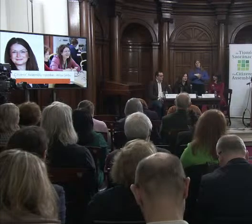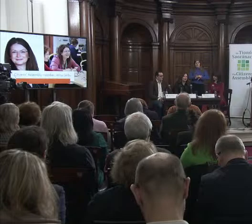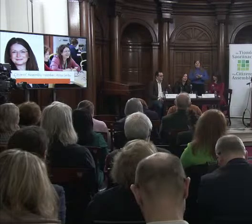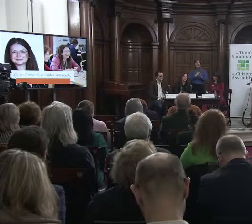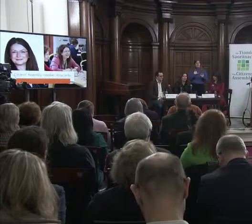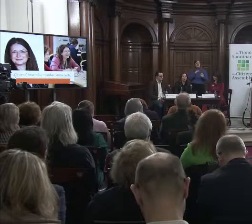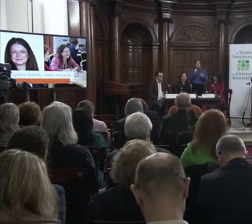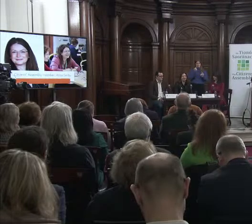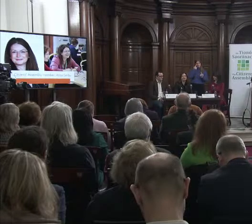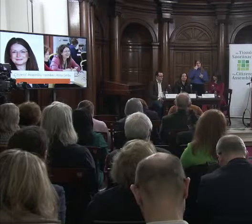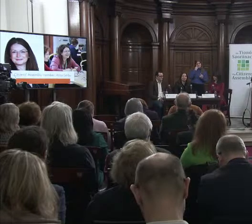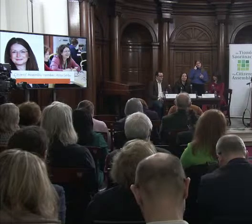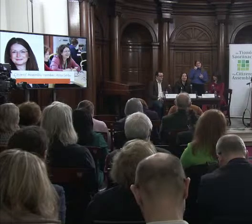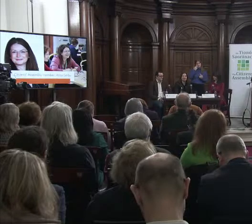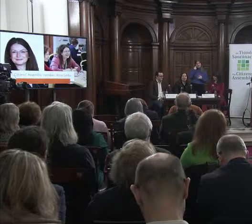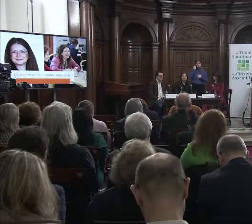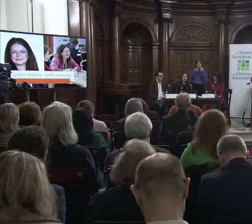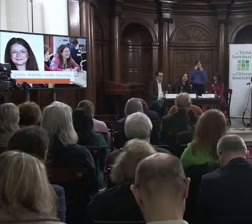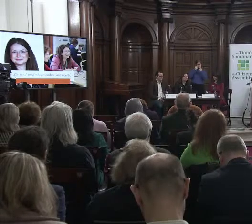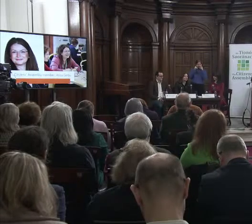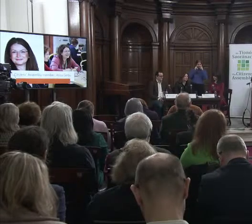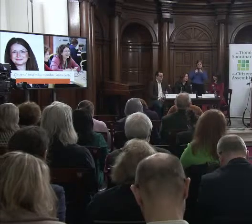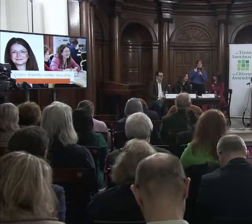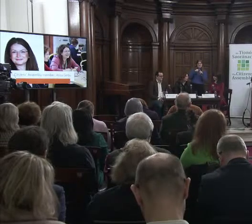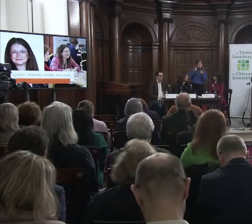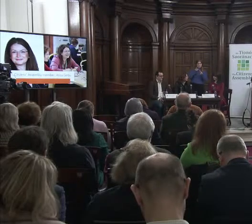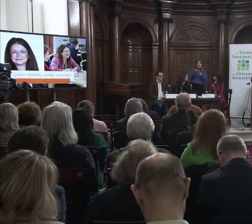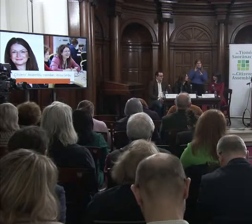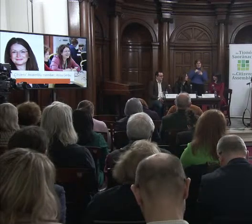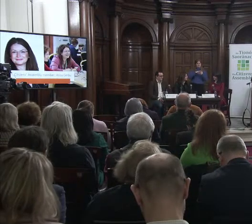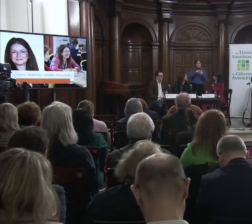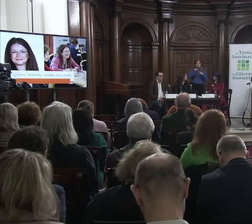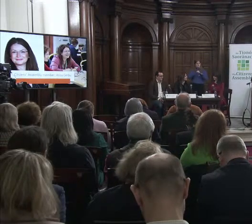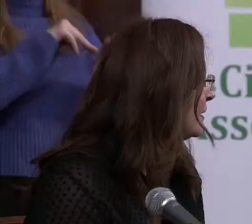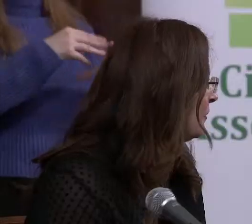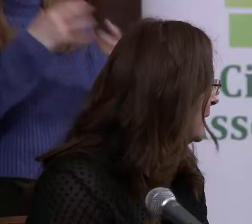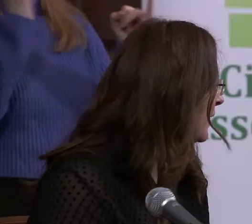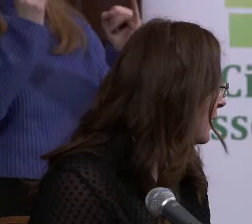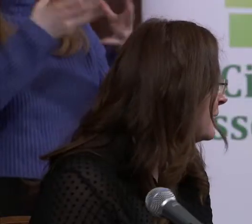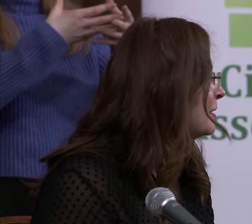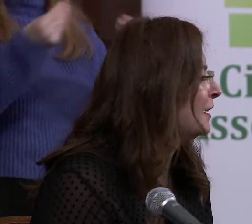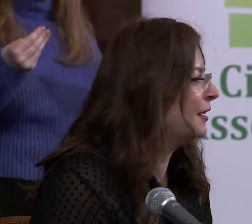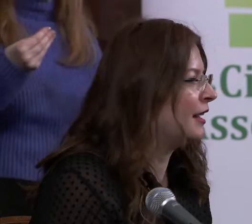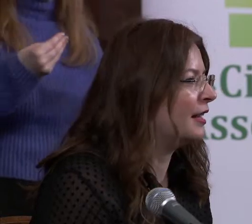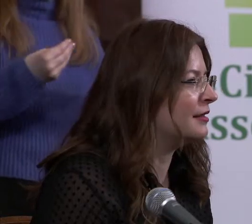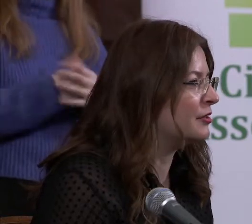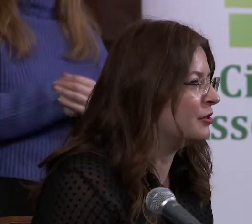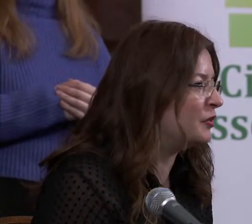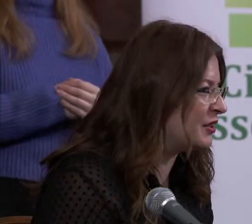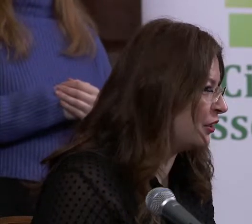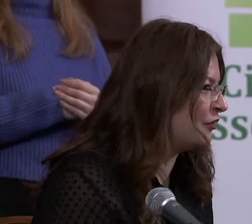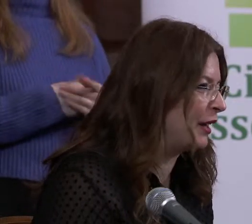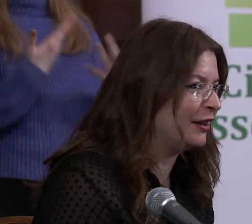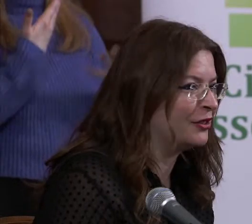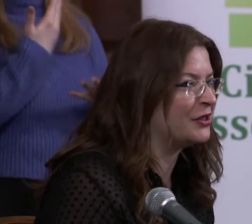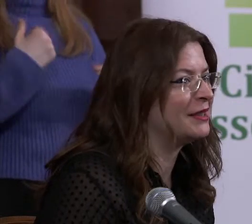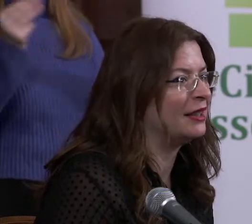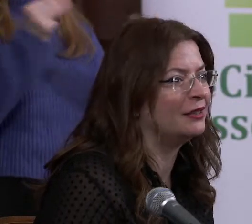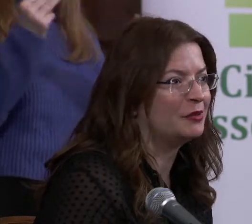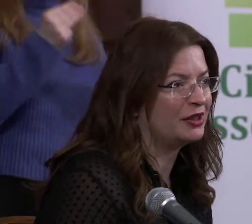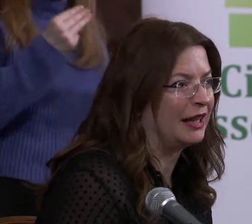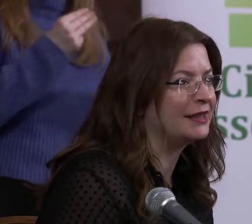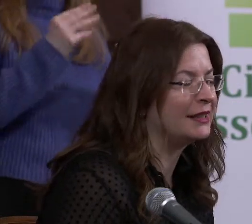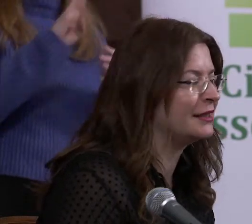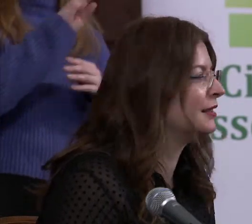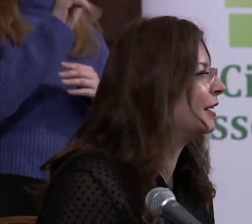to see if we can explore ways to tackle this urgent crisis facing us, and to preserve biodiversity